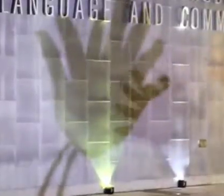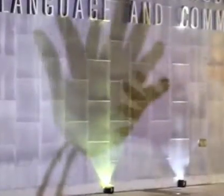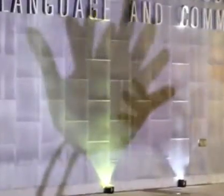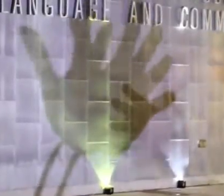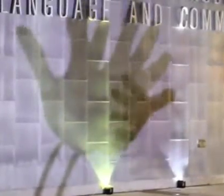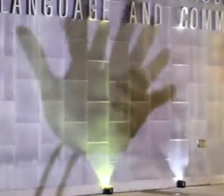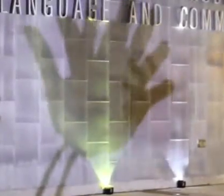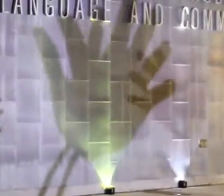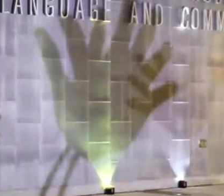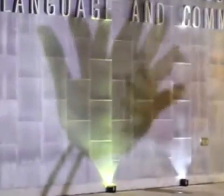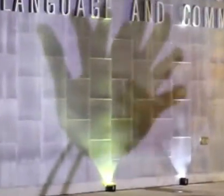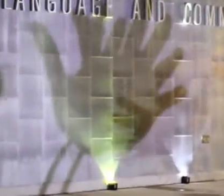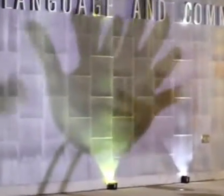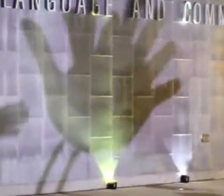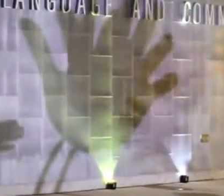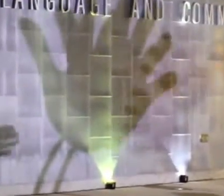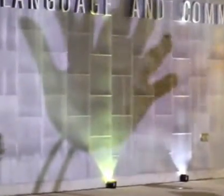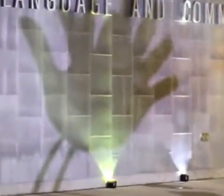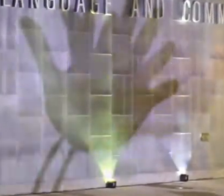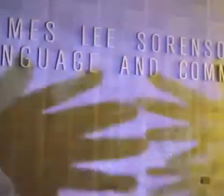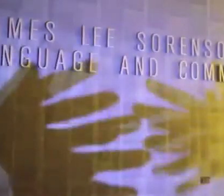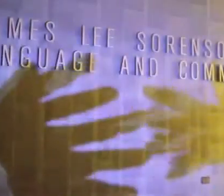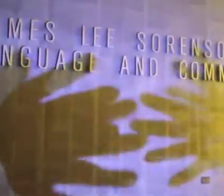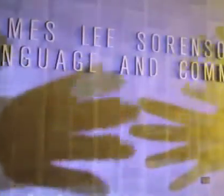It's also how you change your environment.